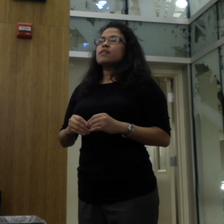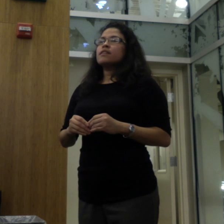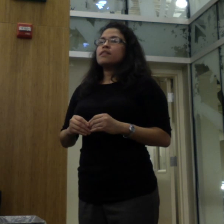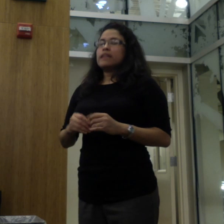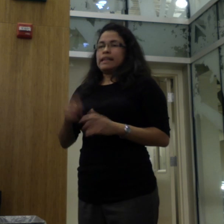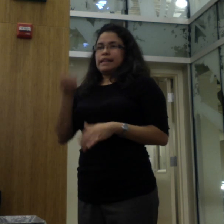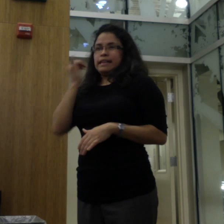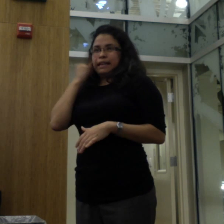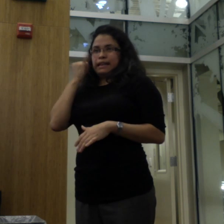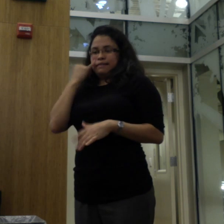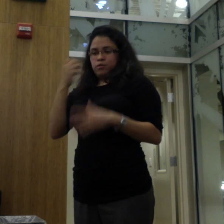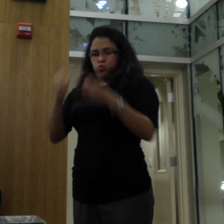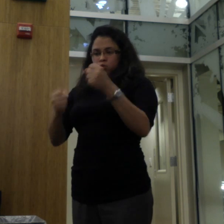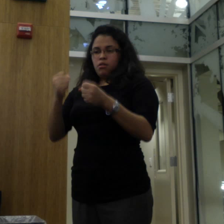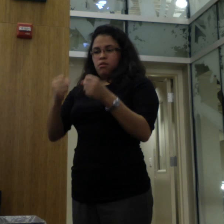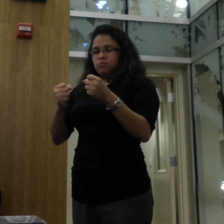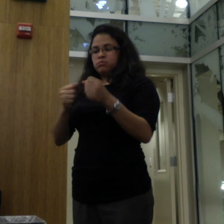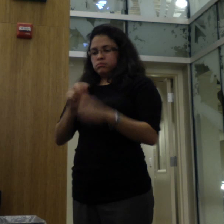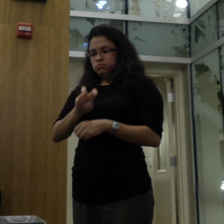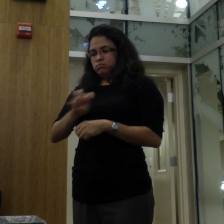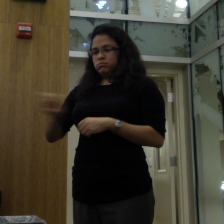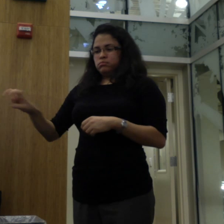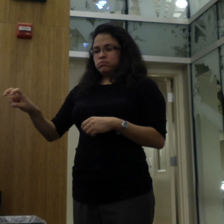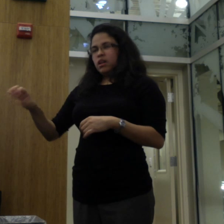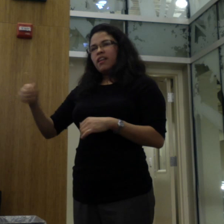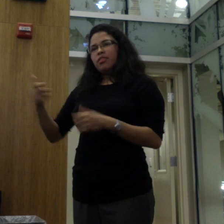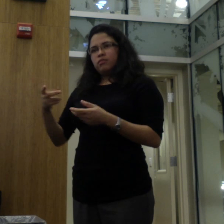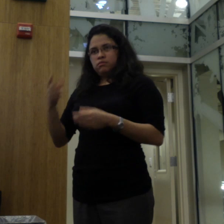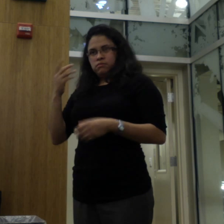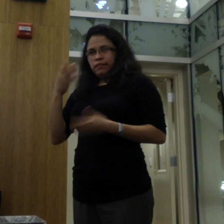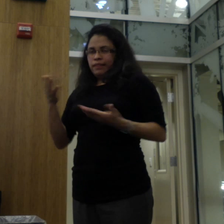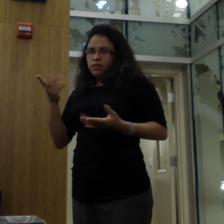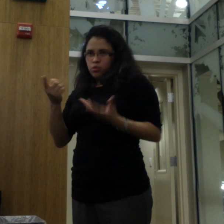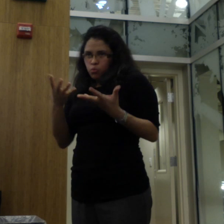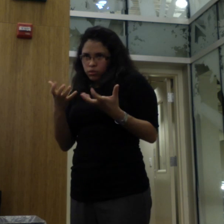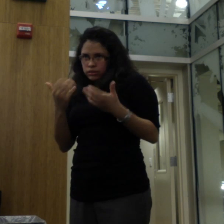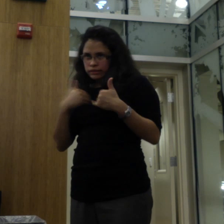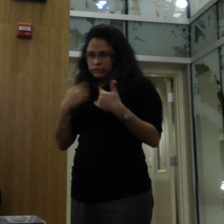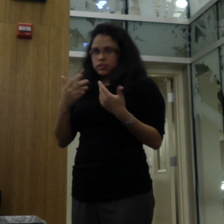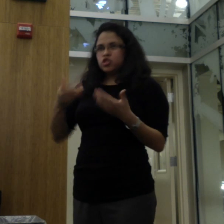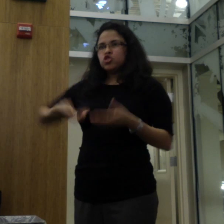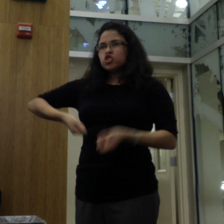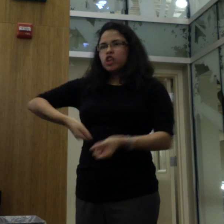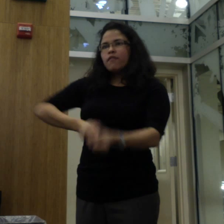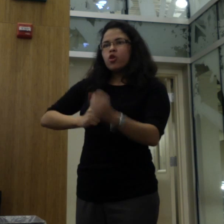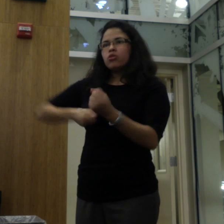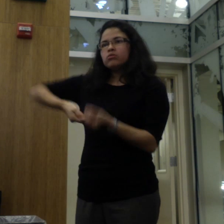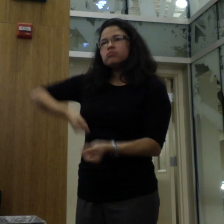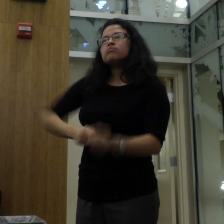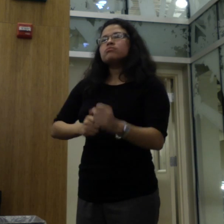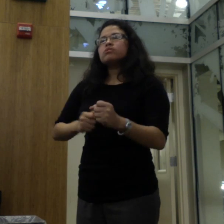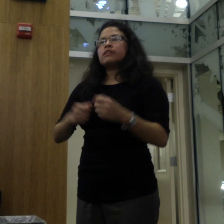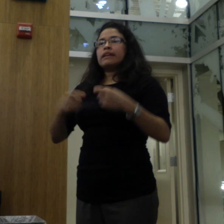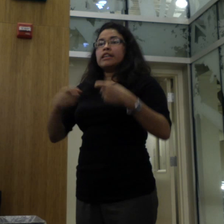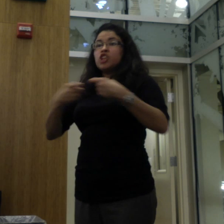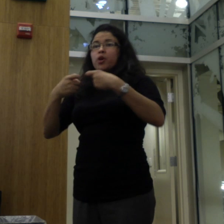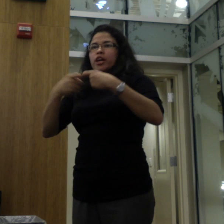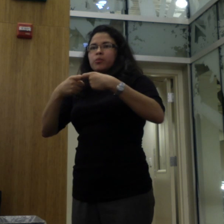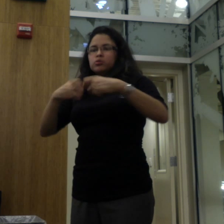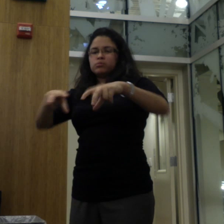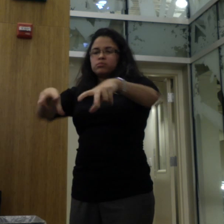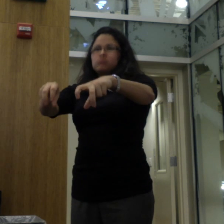If you're going by car, something else that may be useful to have is a shovel, maybe jumper cables, extra water